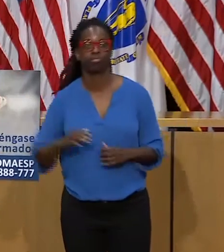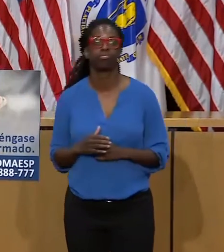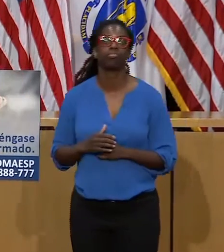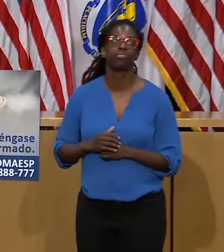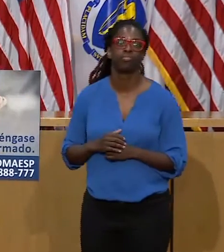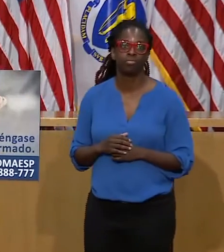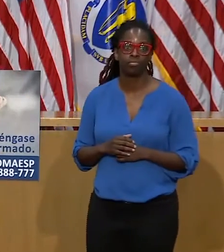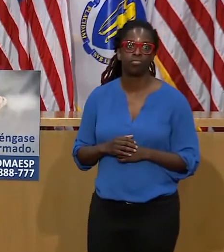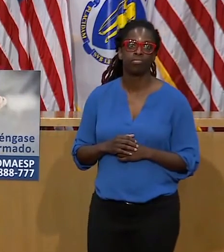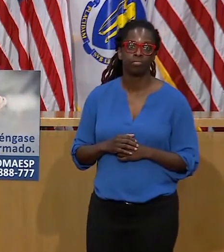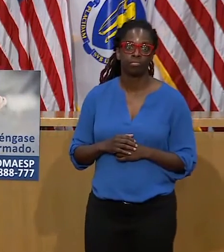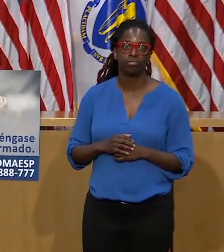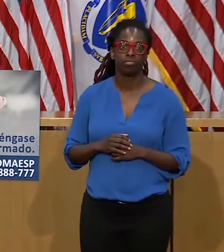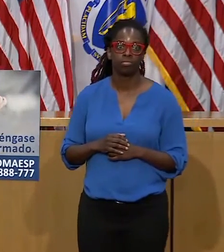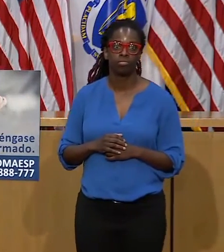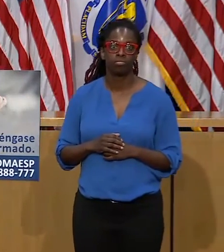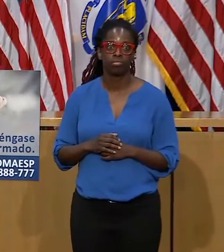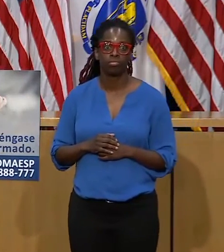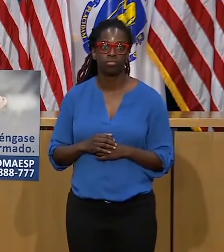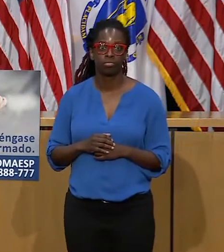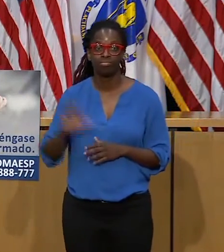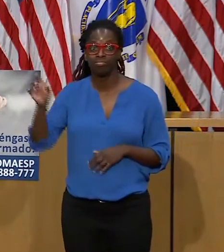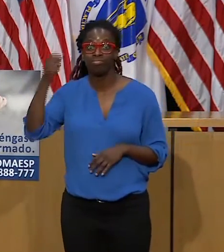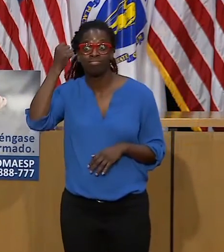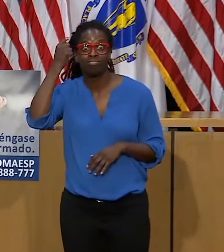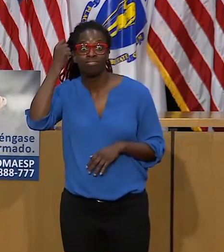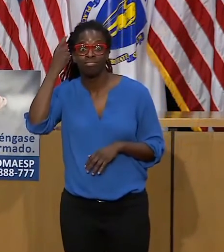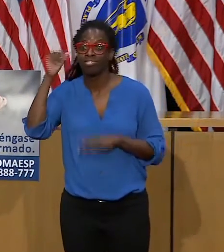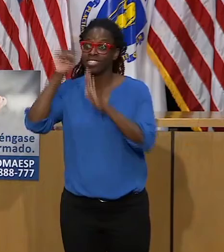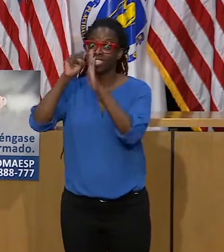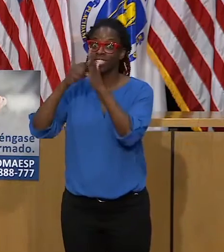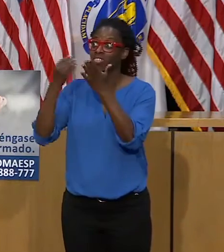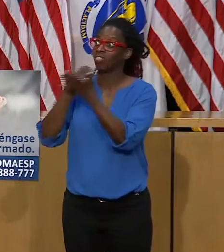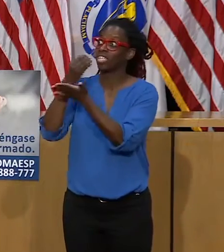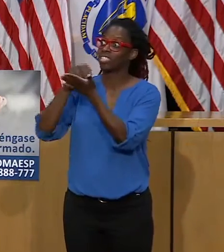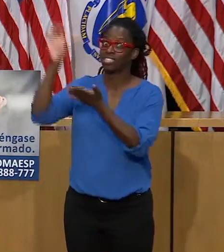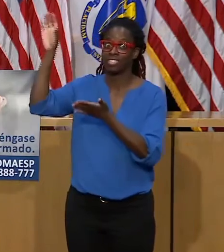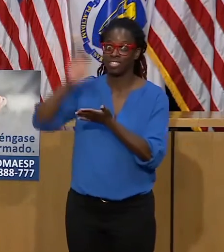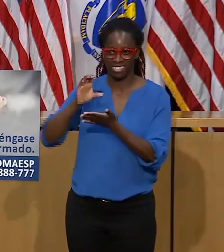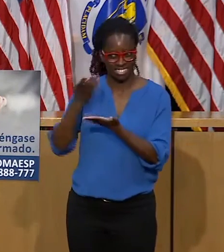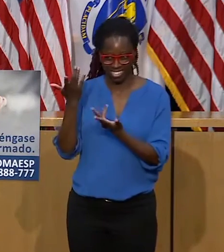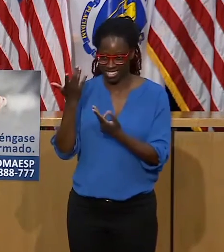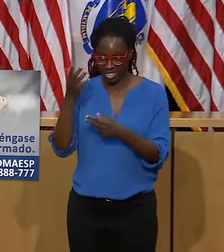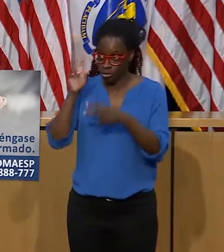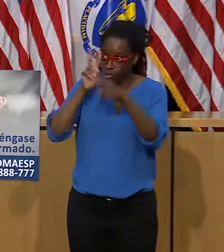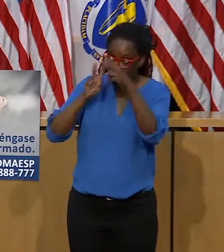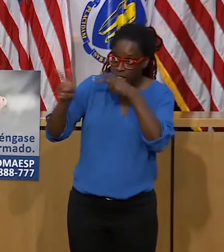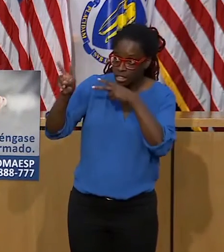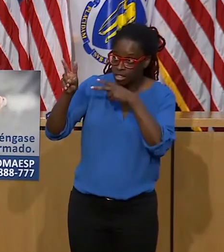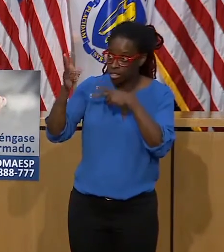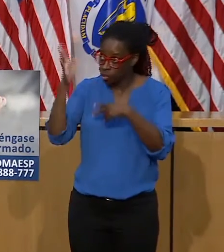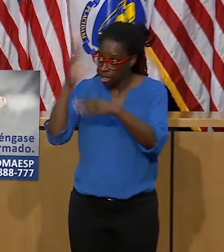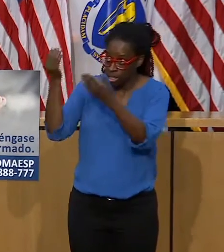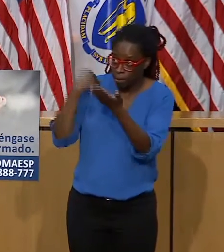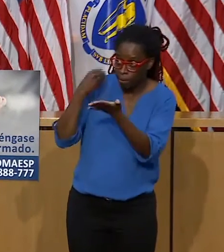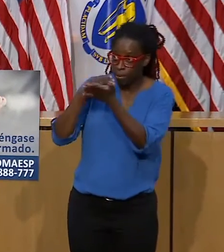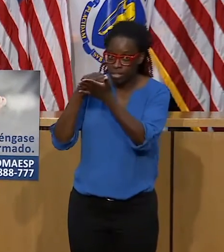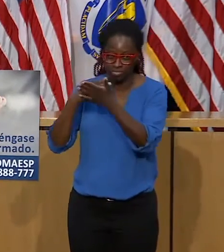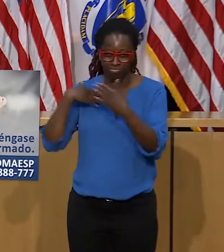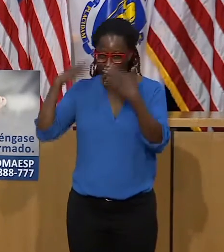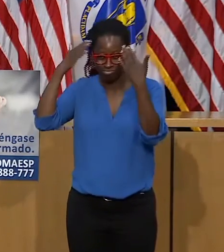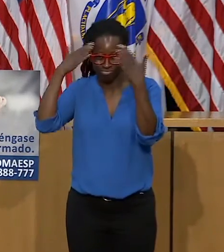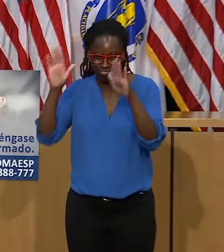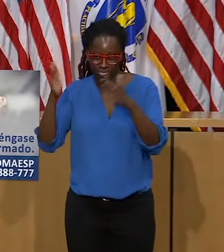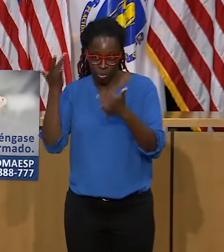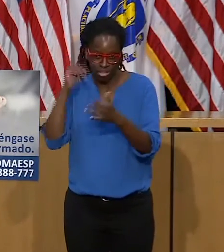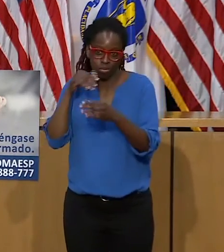is especially true with the new medical research and studies that may come out over the summer and help us to better refine our expectations for